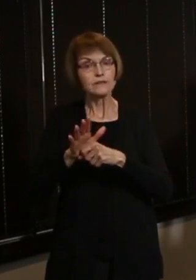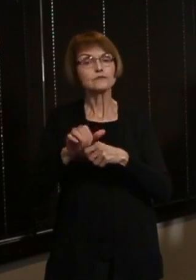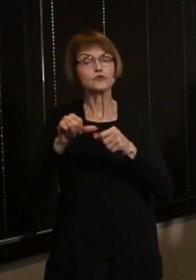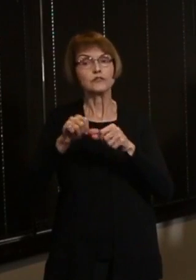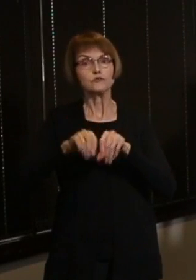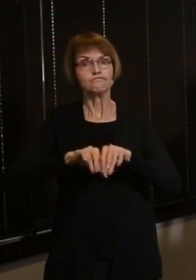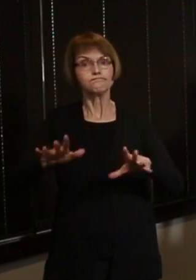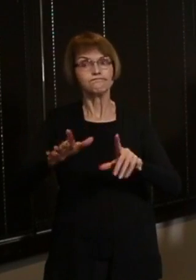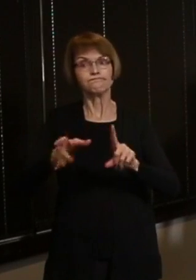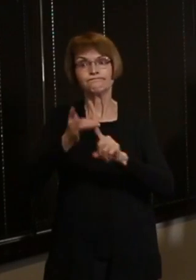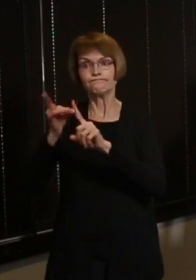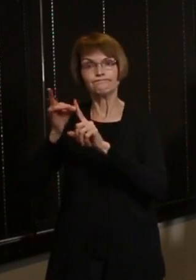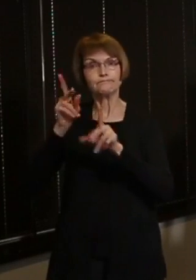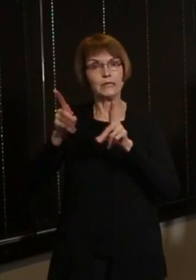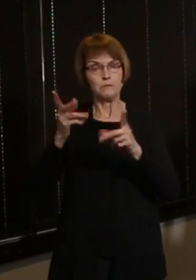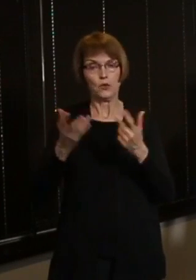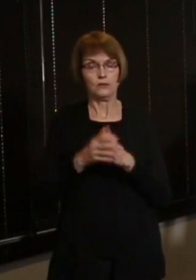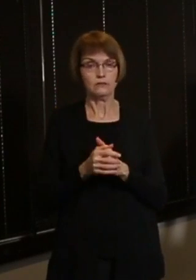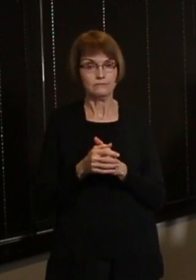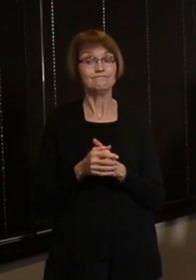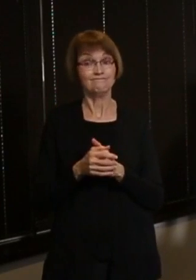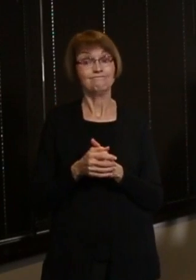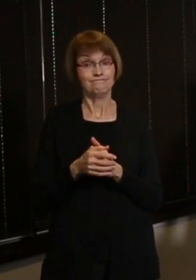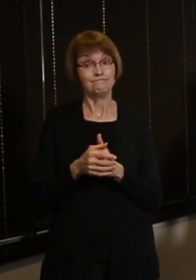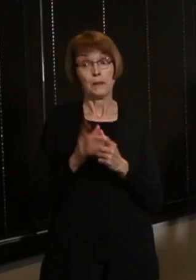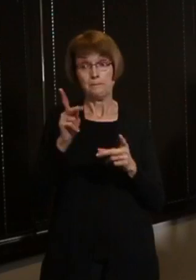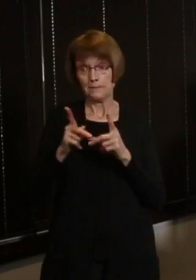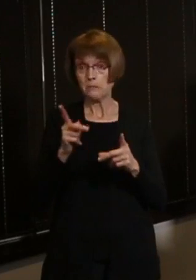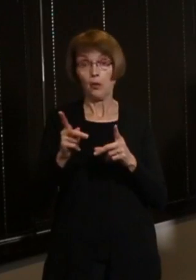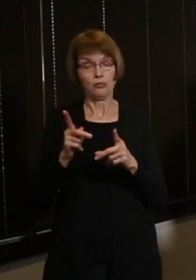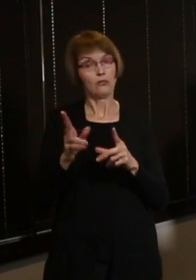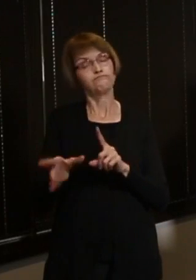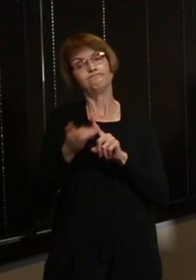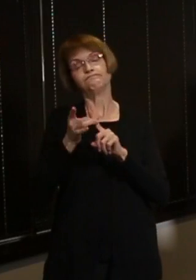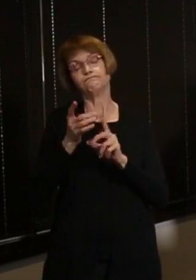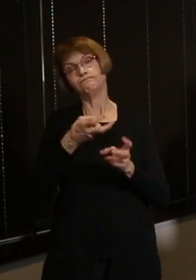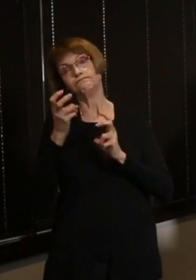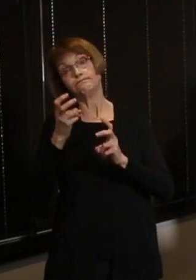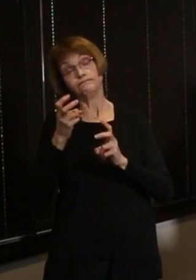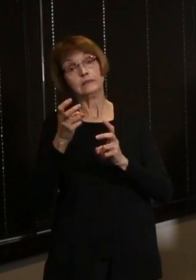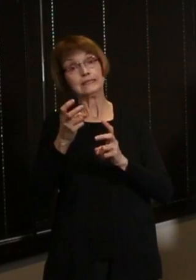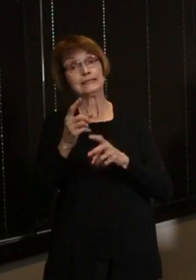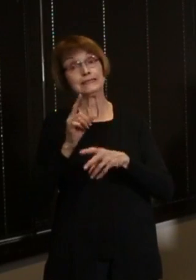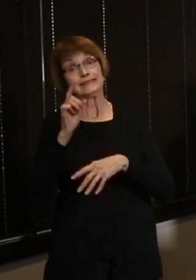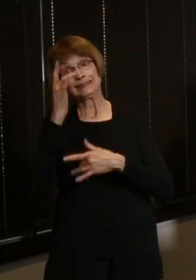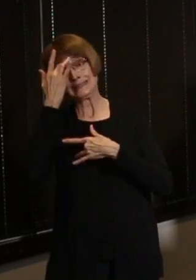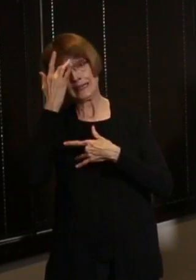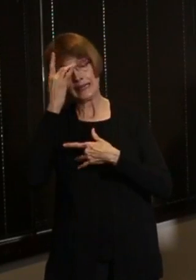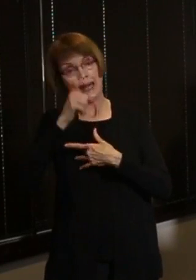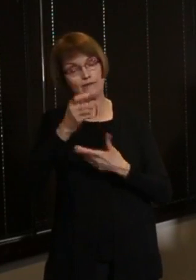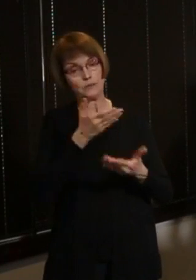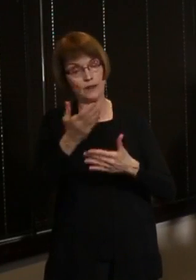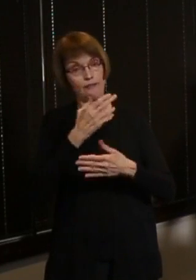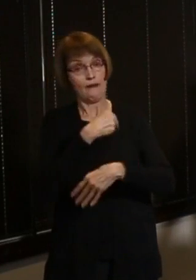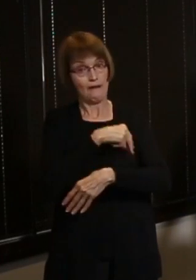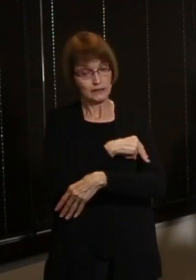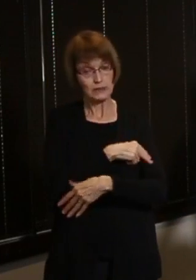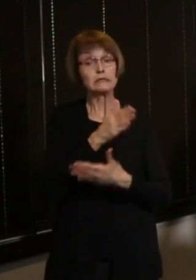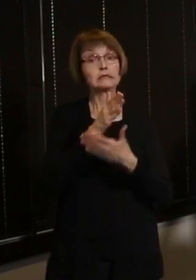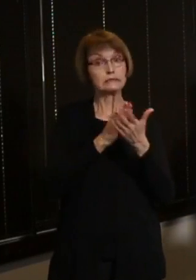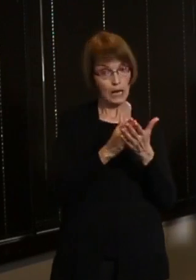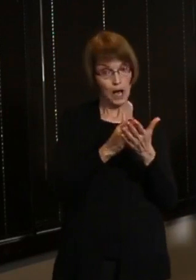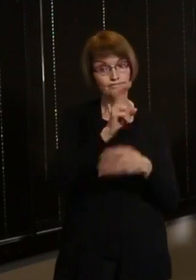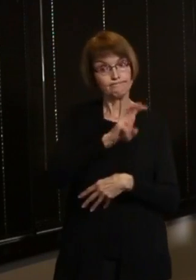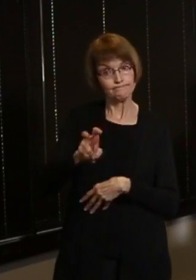area. Percentage of them are becoming sick enough to be admitted to the hospital. Some of them are coming into our intensive care unit, and of course